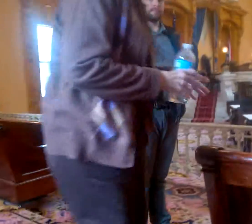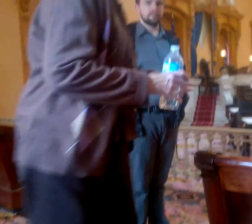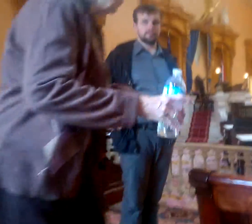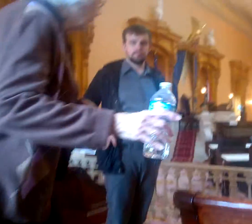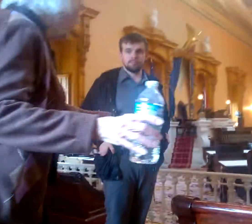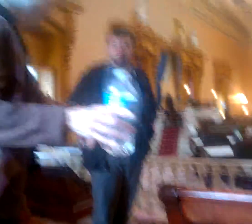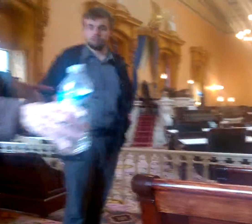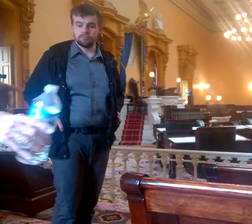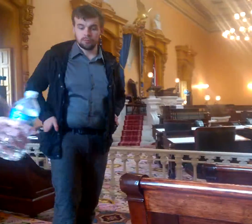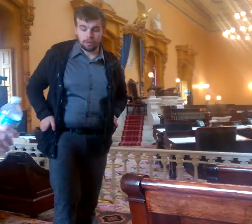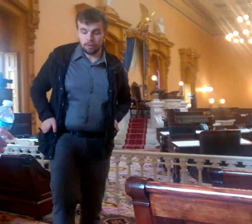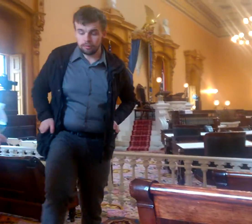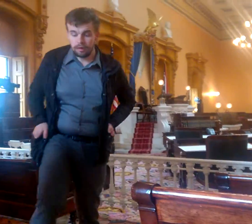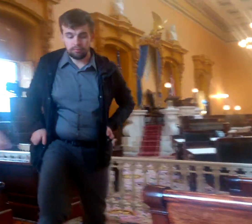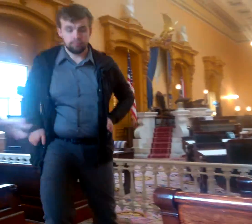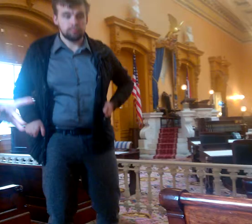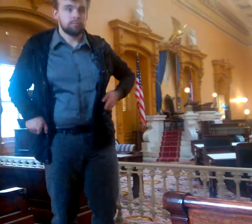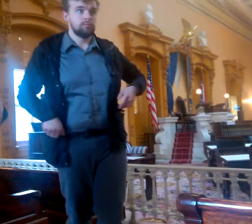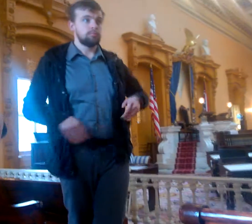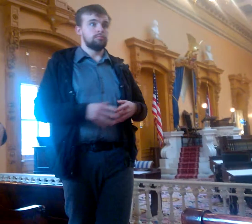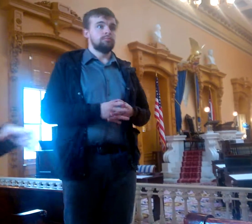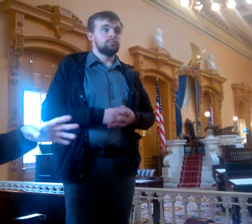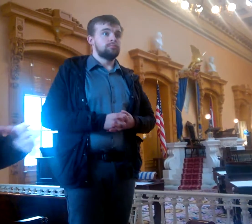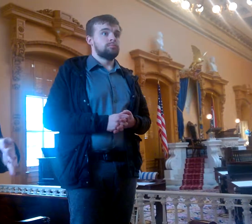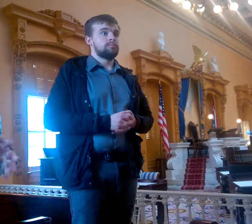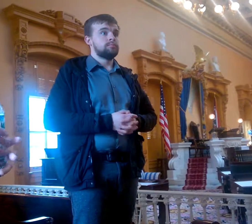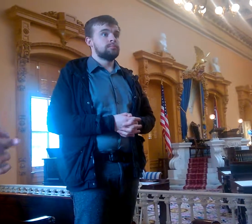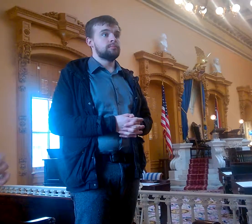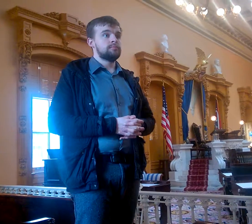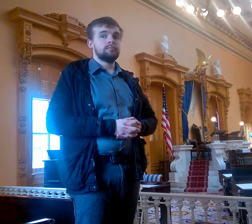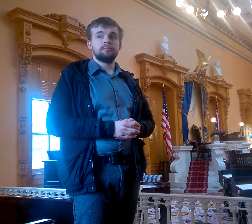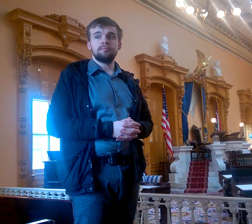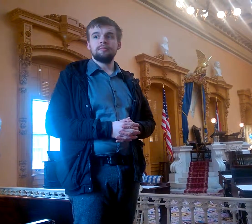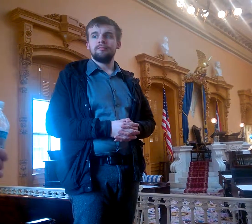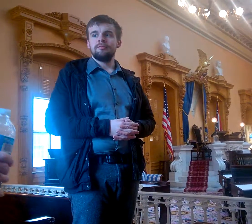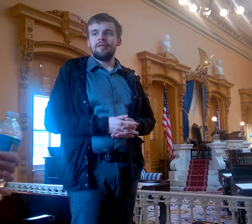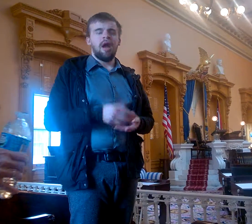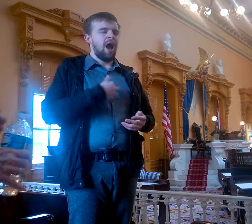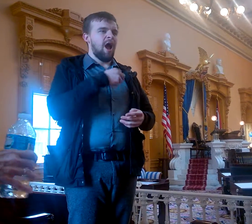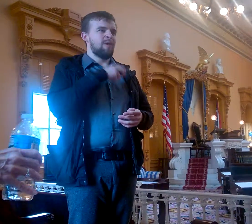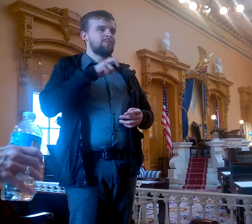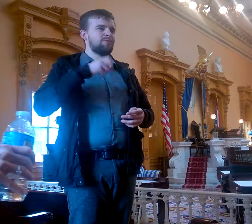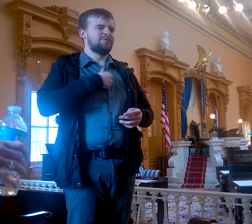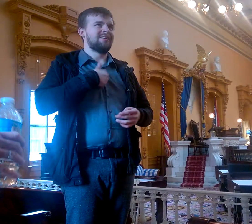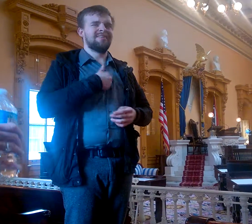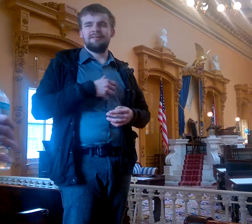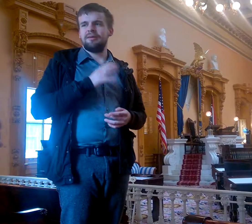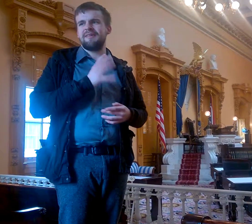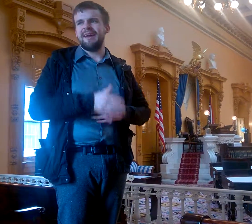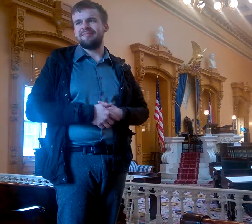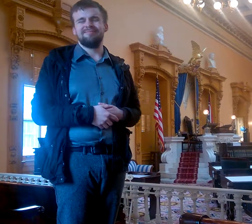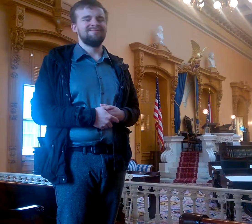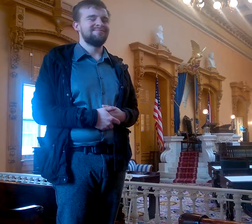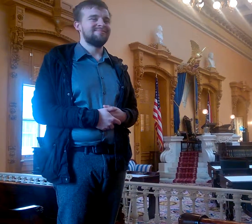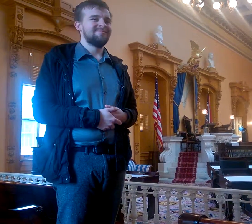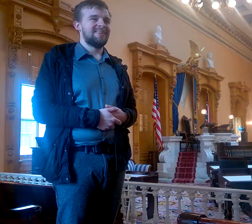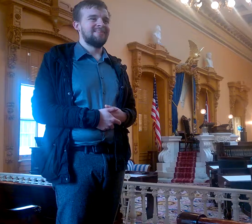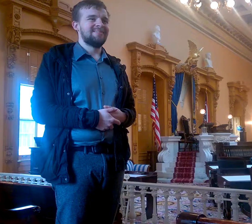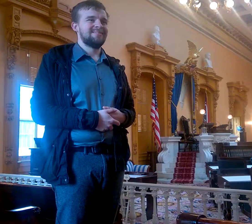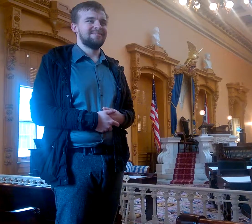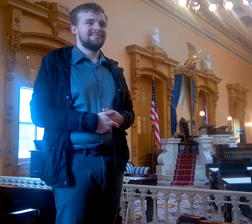Here, you want to get where they can see you better, or I'll get out of your way, or whatever. You're fine. You're